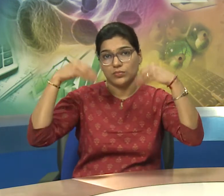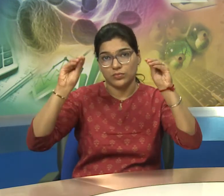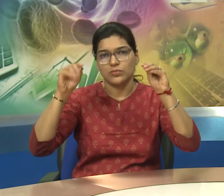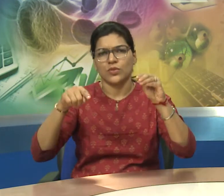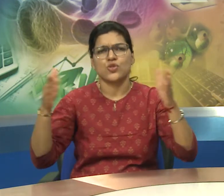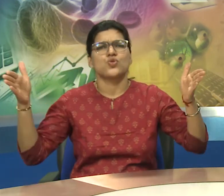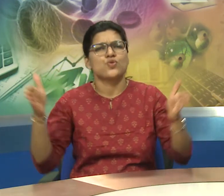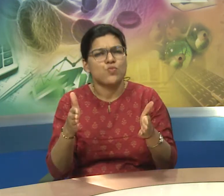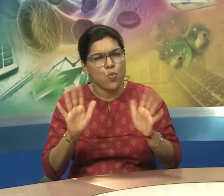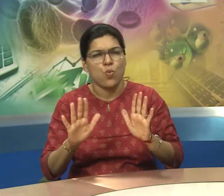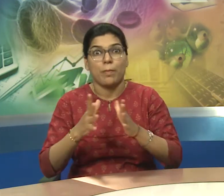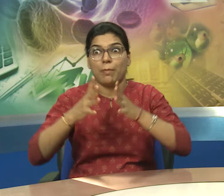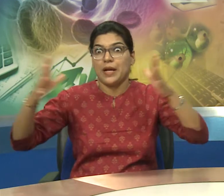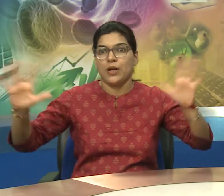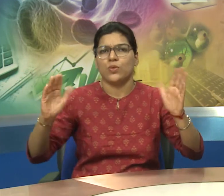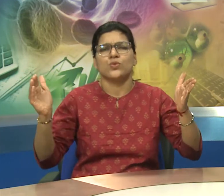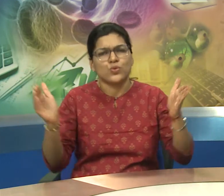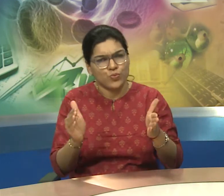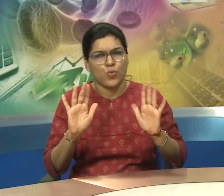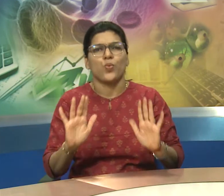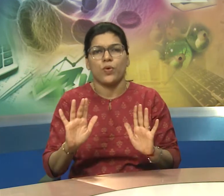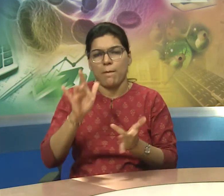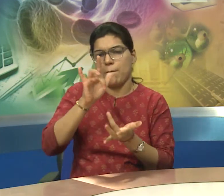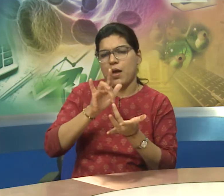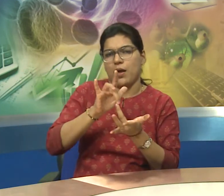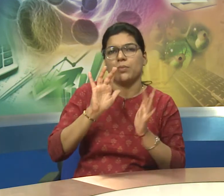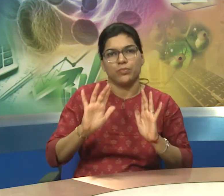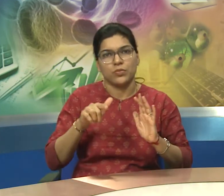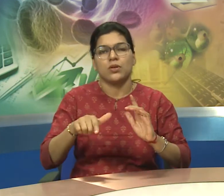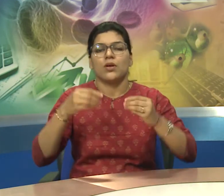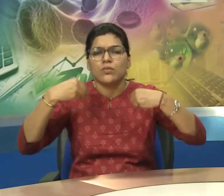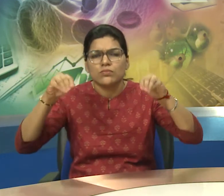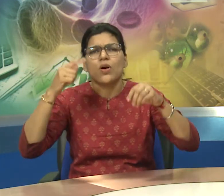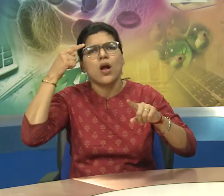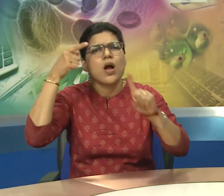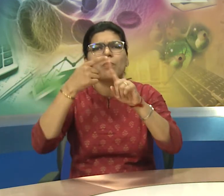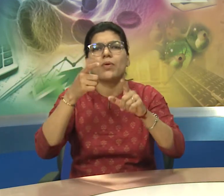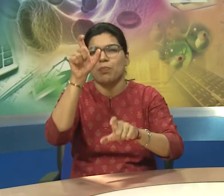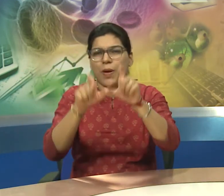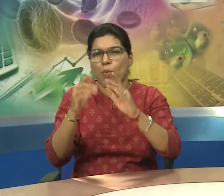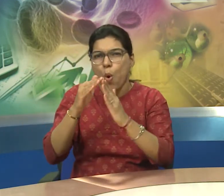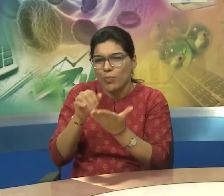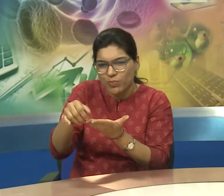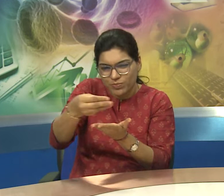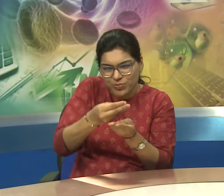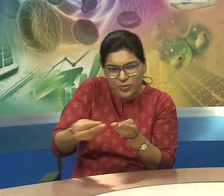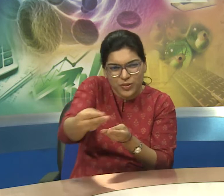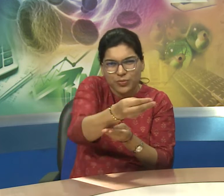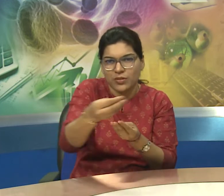Retailer. Retailer are the person who have small shops in the market who